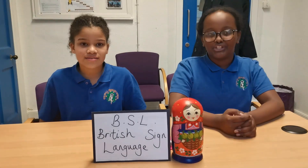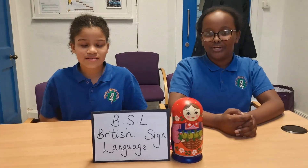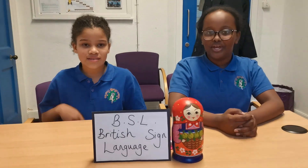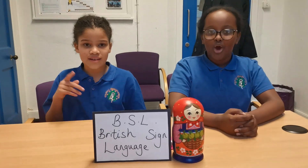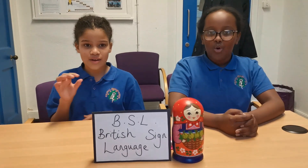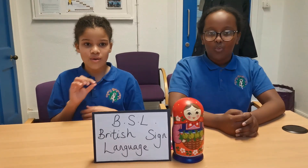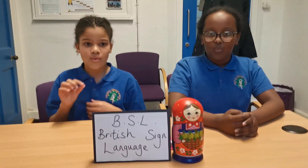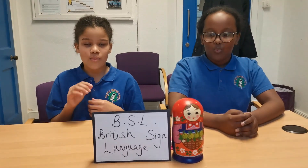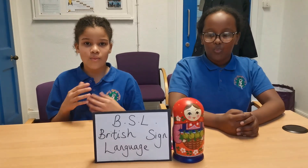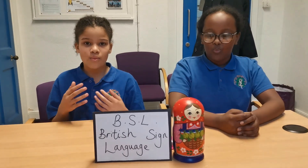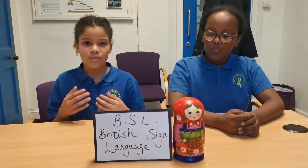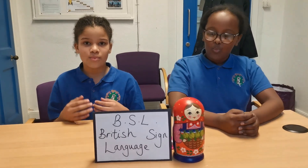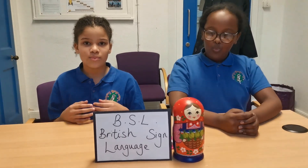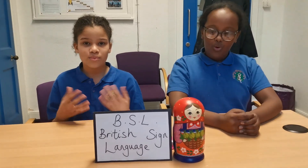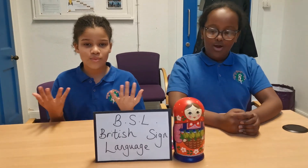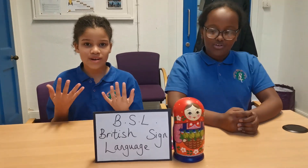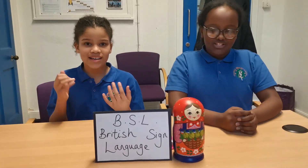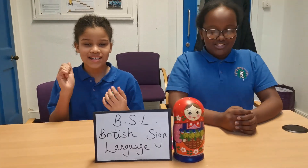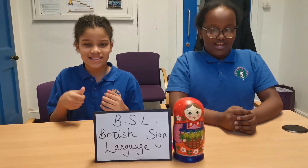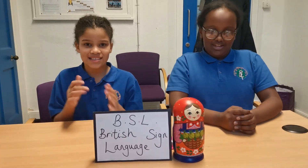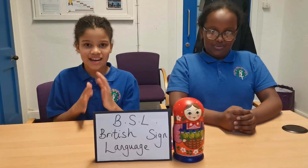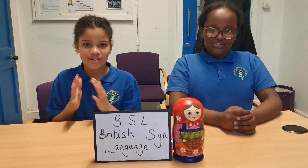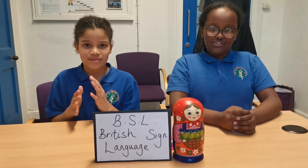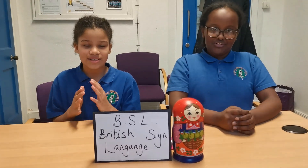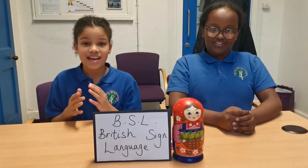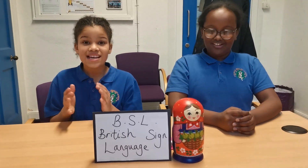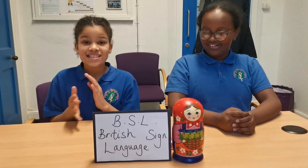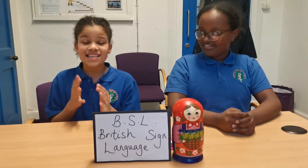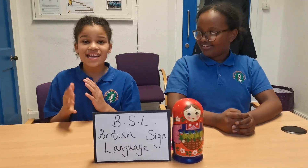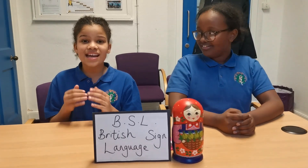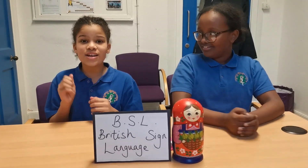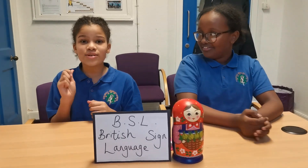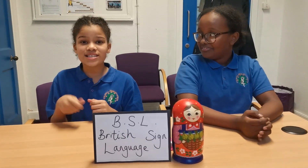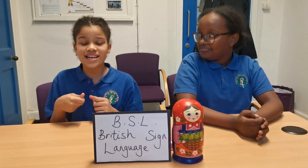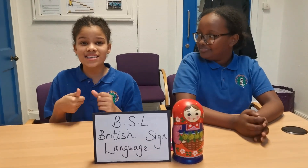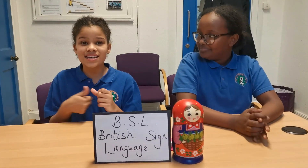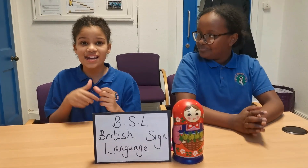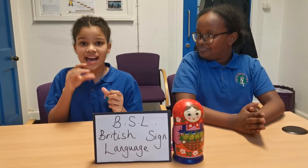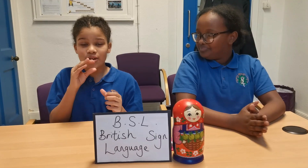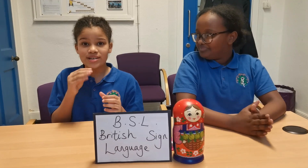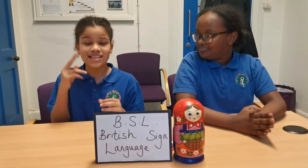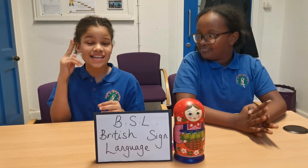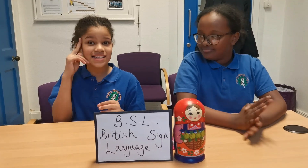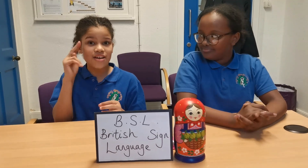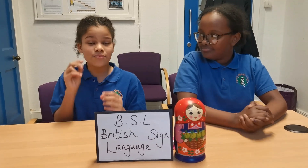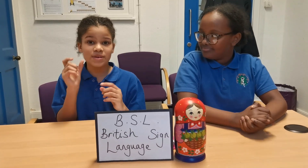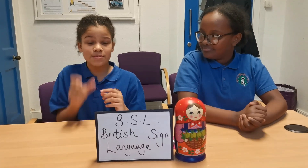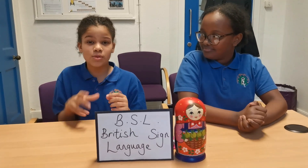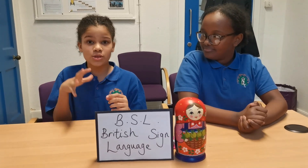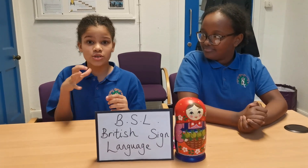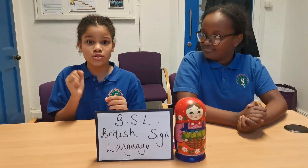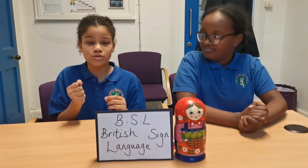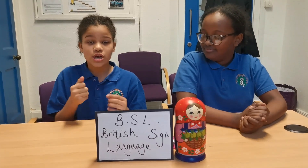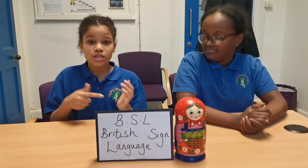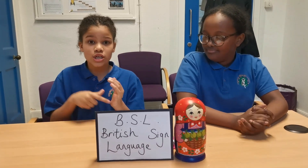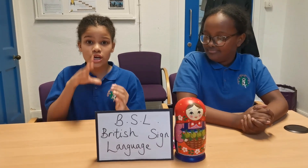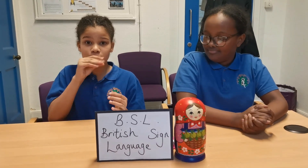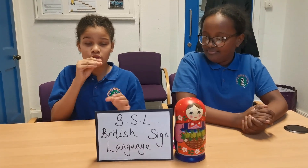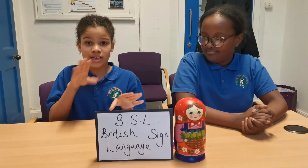question, what is sign language? Sign language is a language that deaf people use to communicate